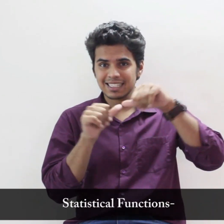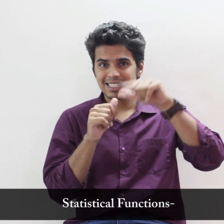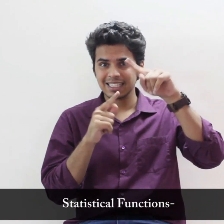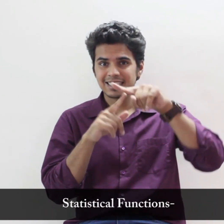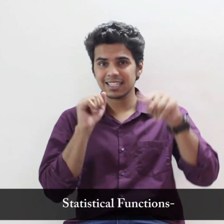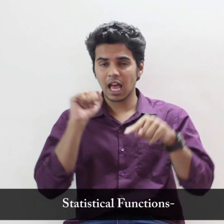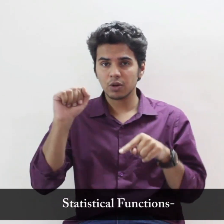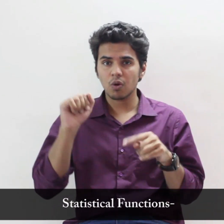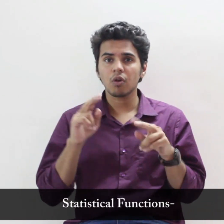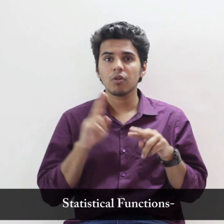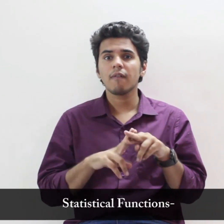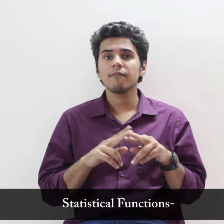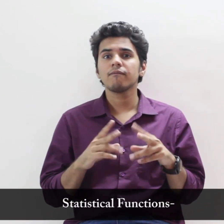statistical functions.